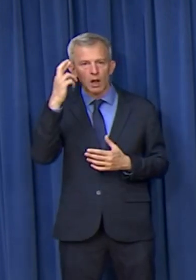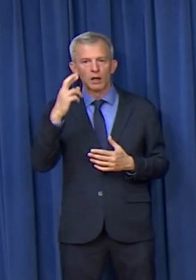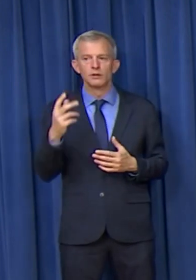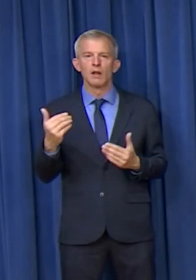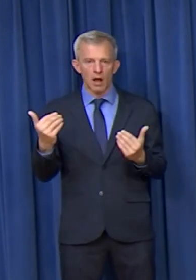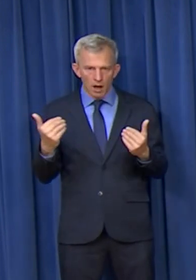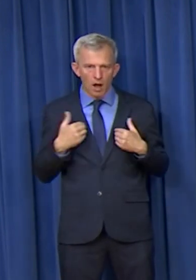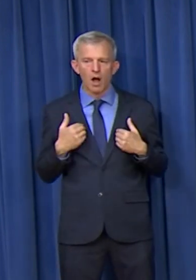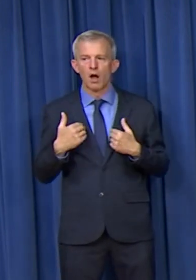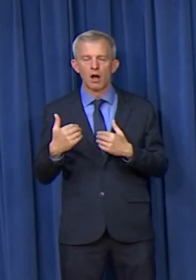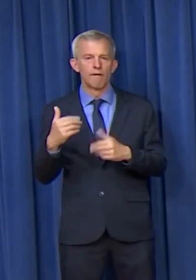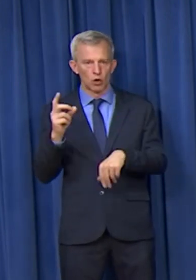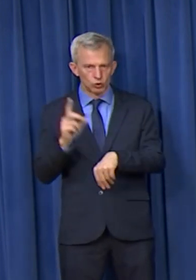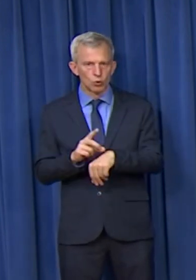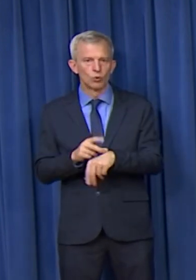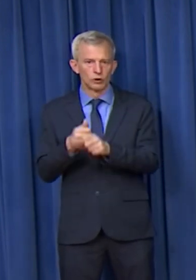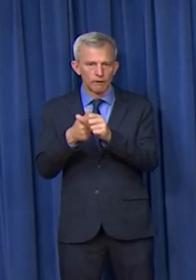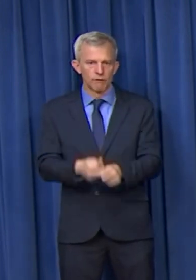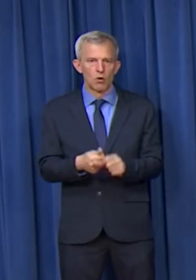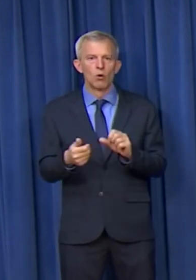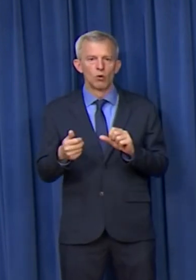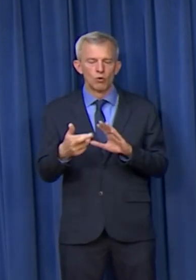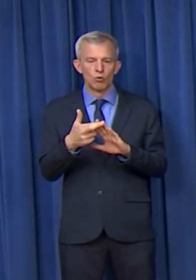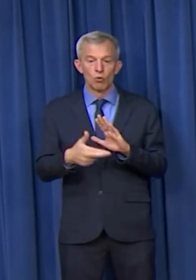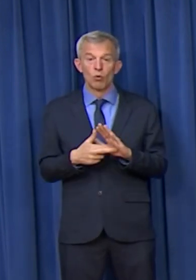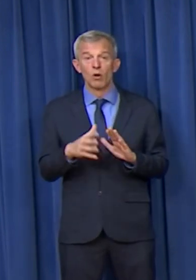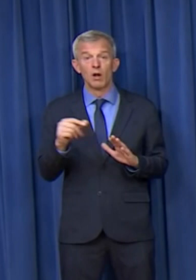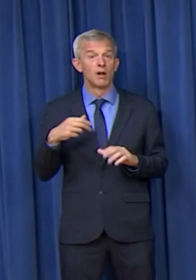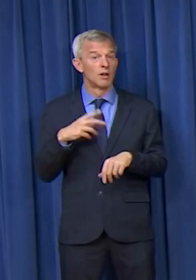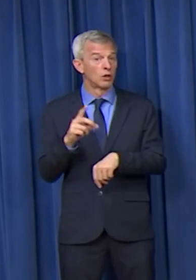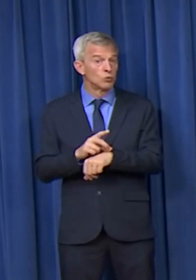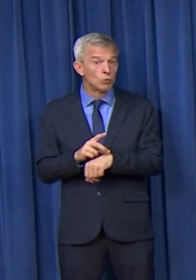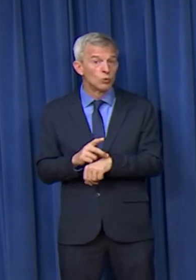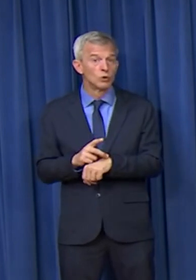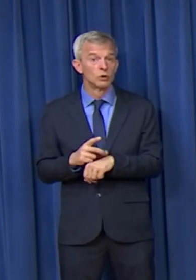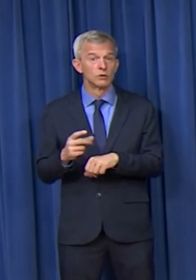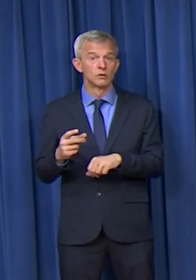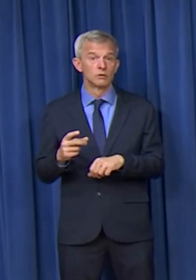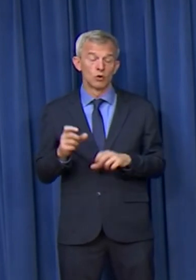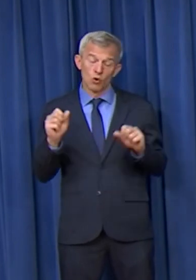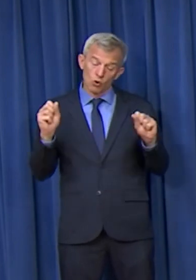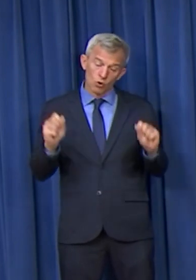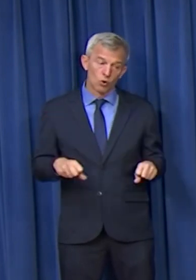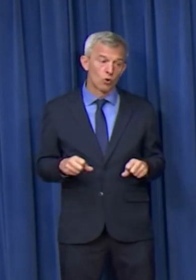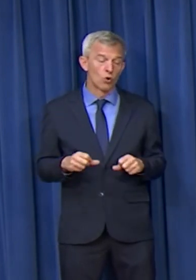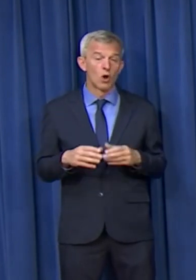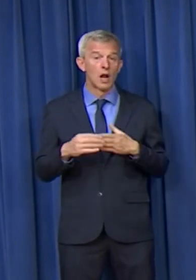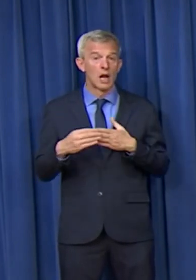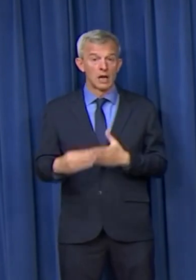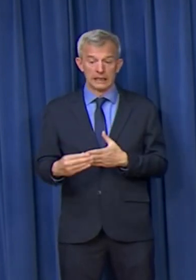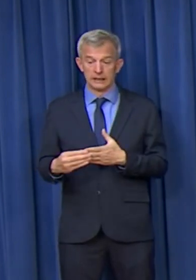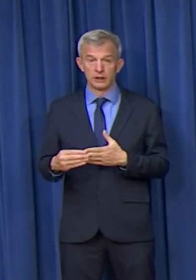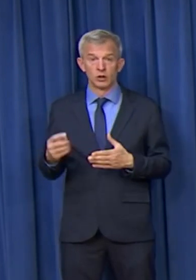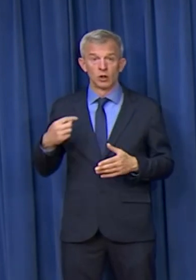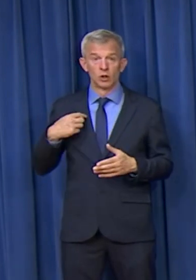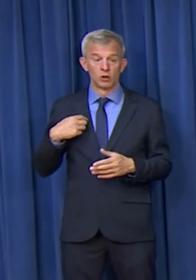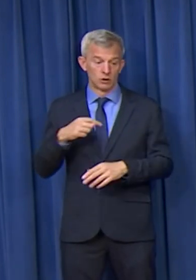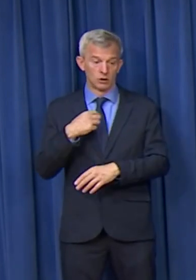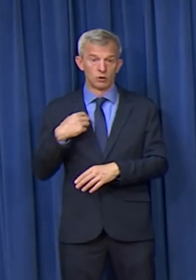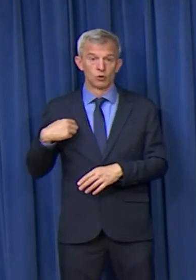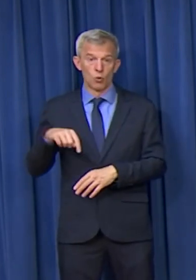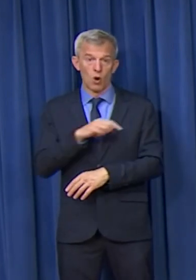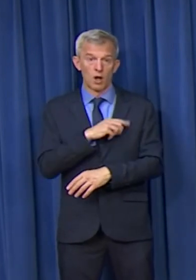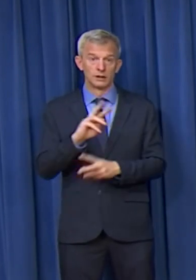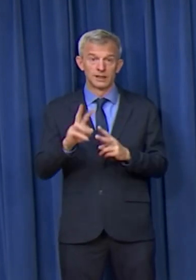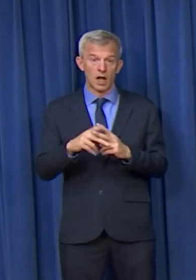have obligations to comply, and those obligations could lead to us either flattening the curve or